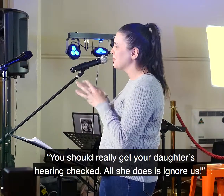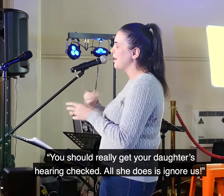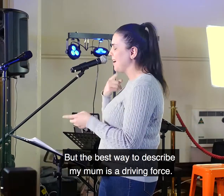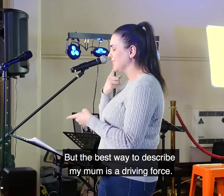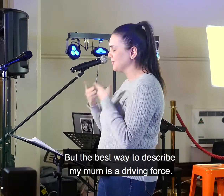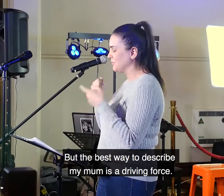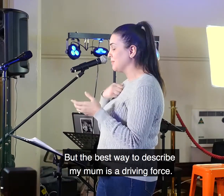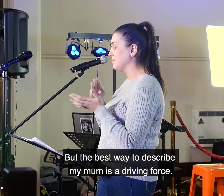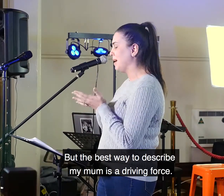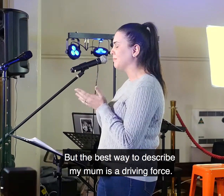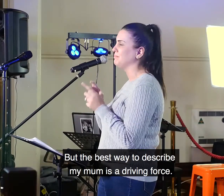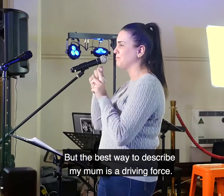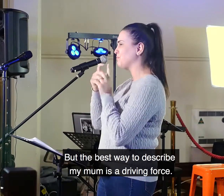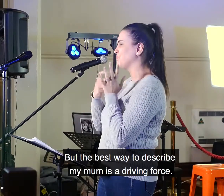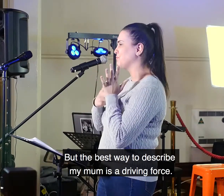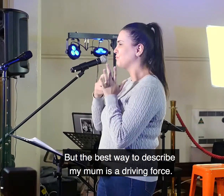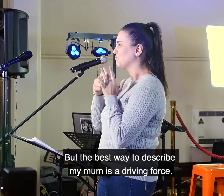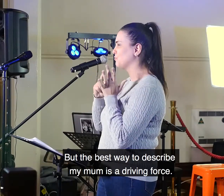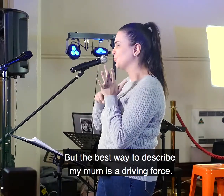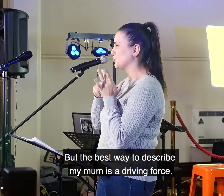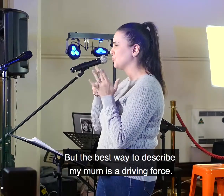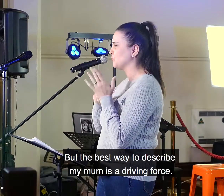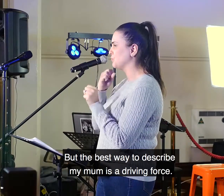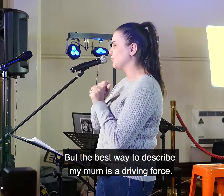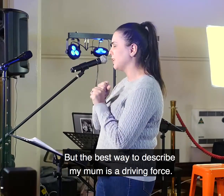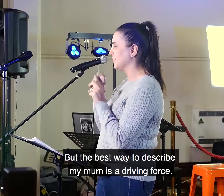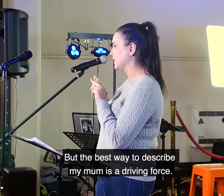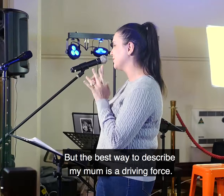But the best way to describe my mum is a driving force.